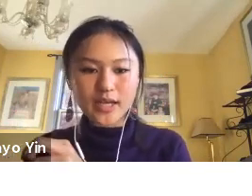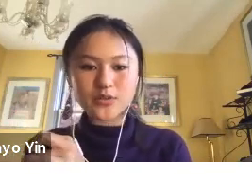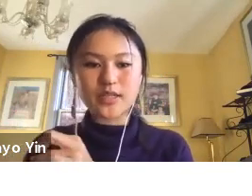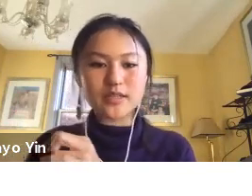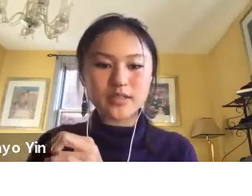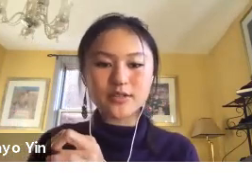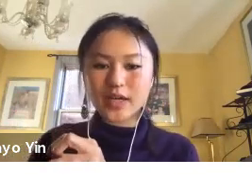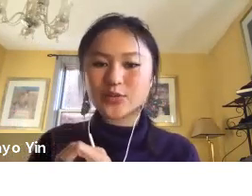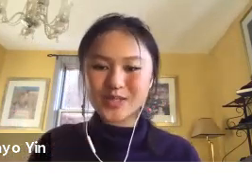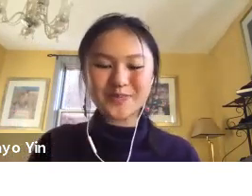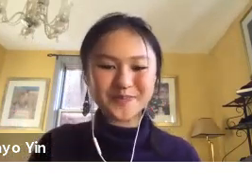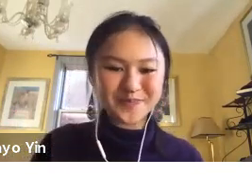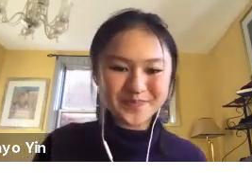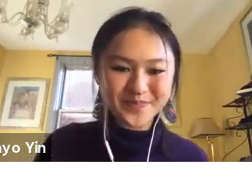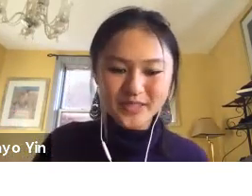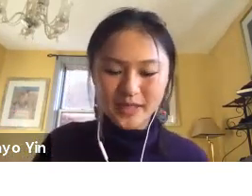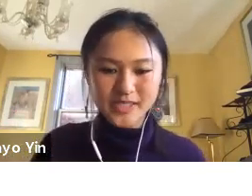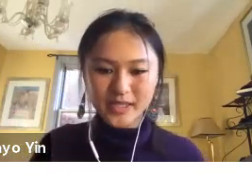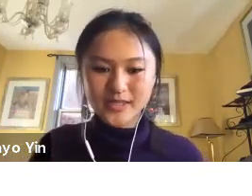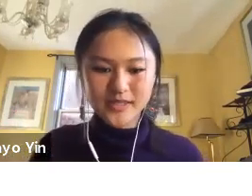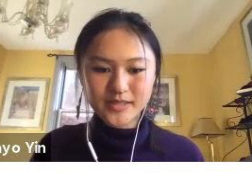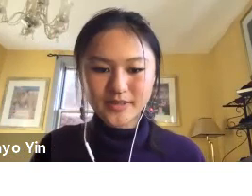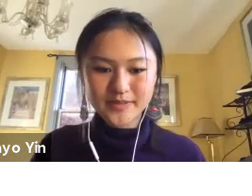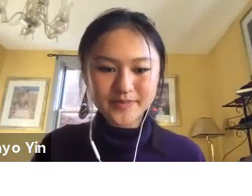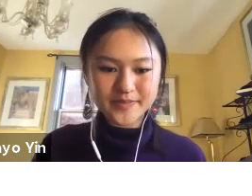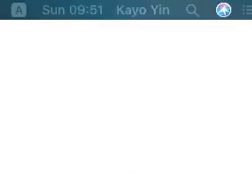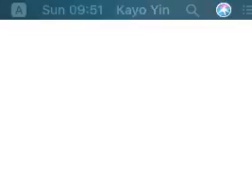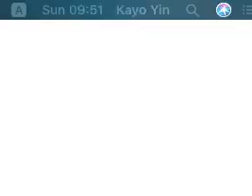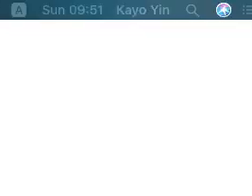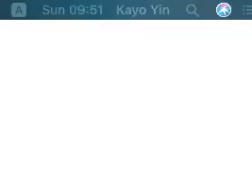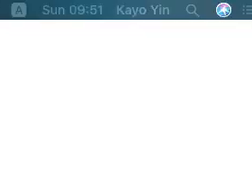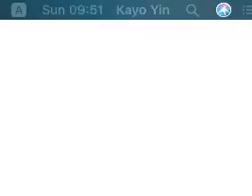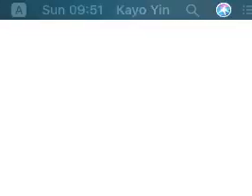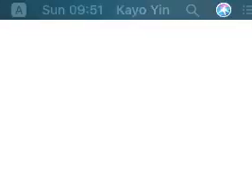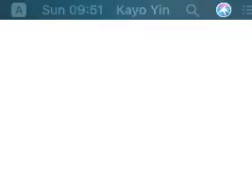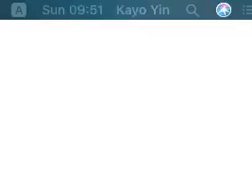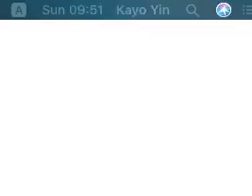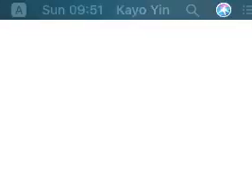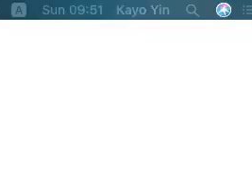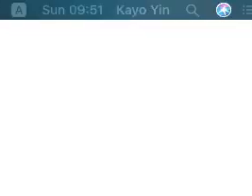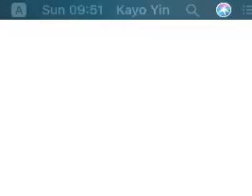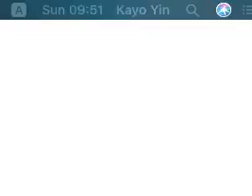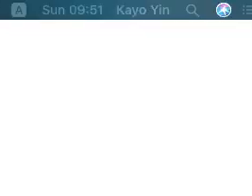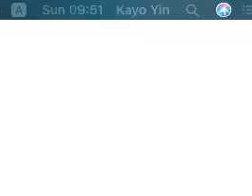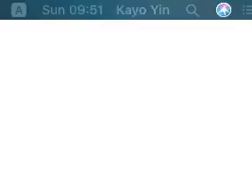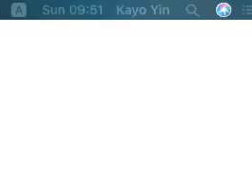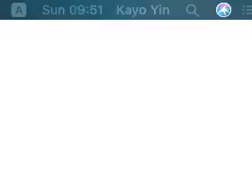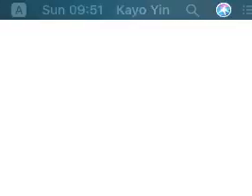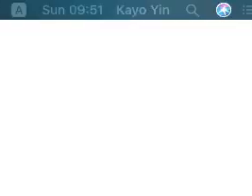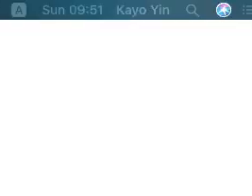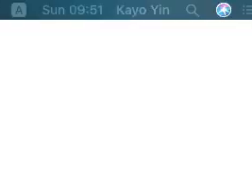die out in the final sum. Does that make sense? Yes. Okay, cool. Mm.